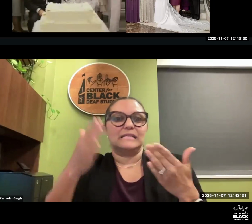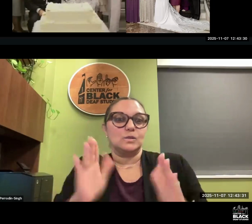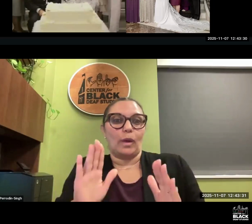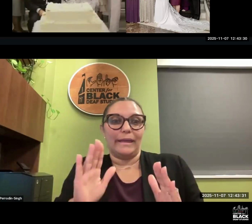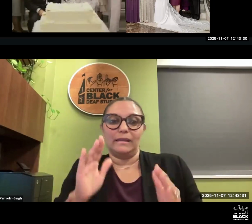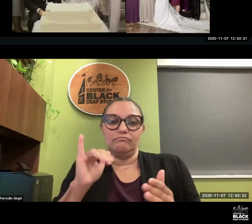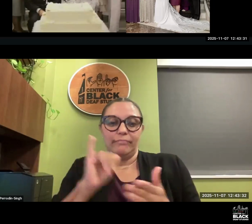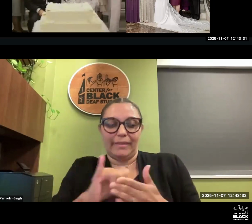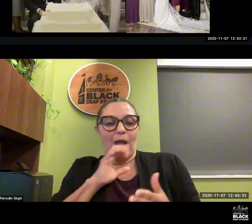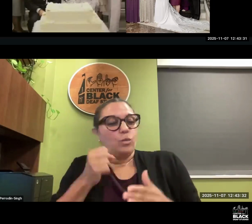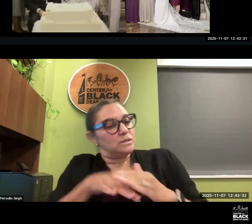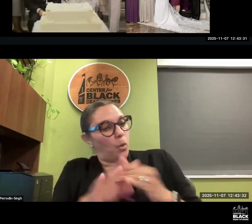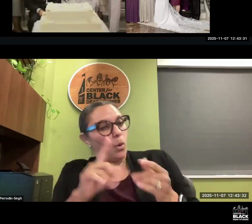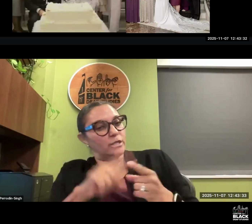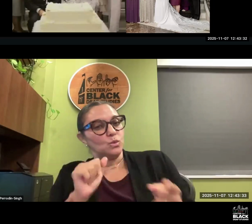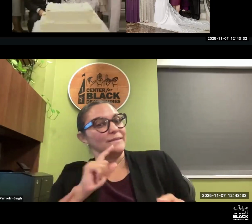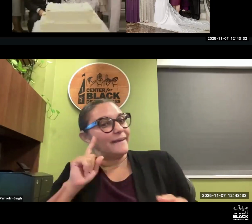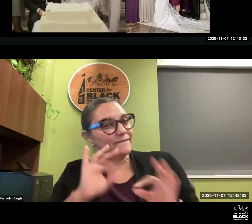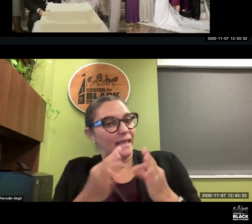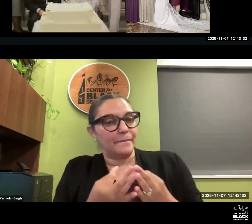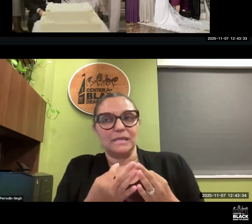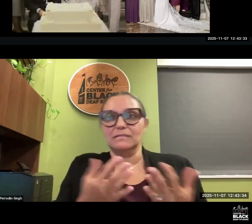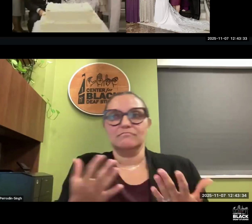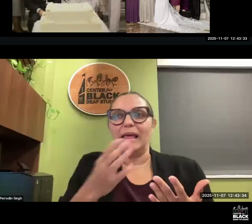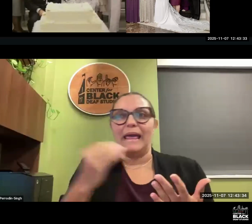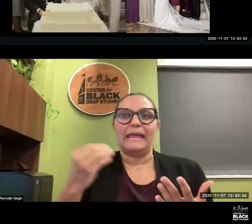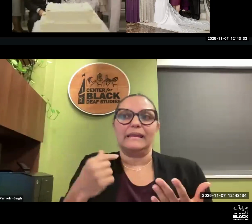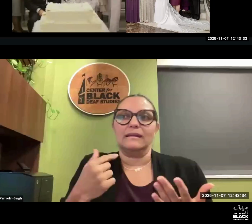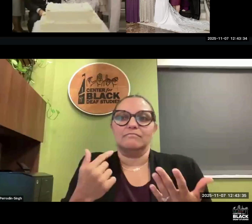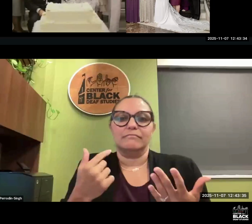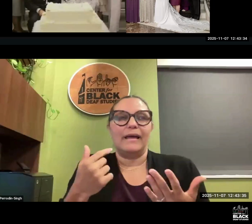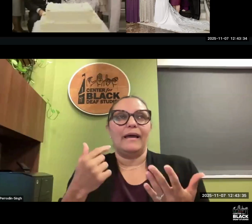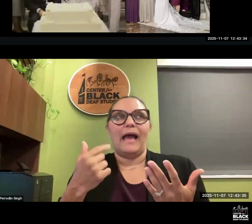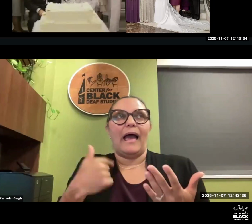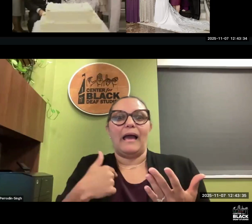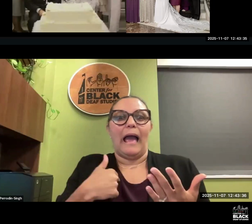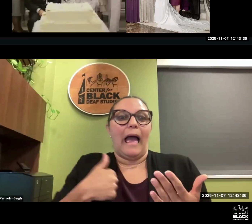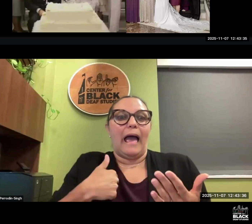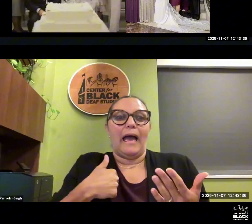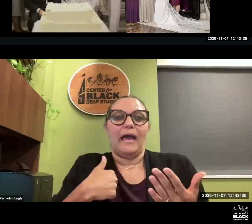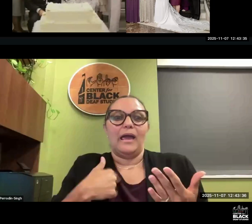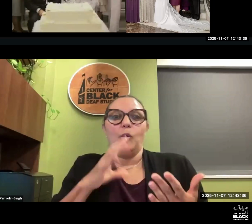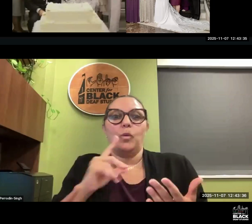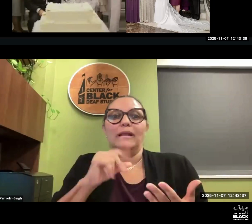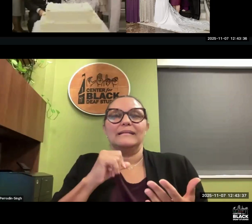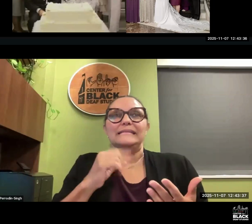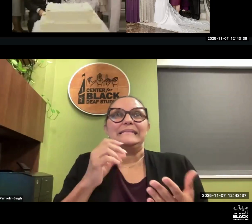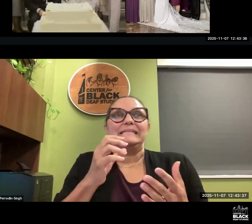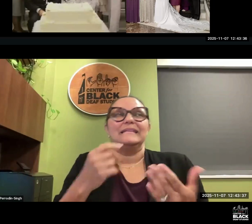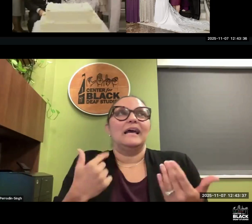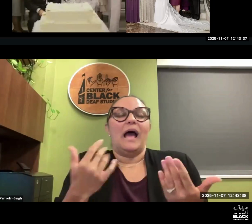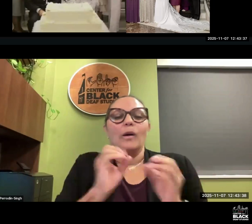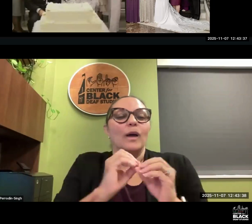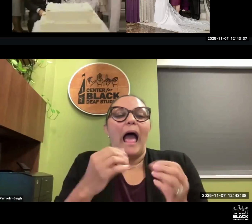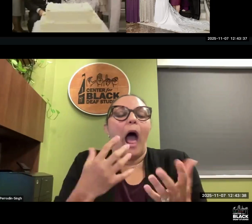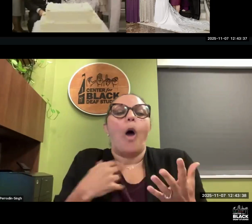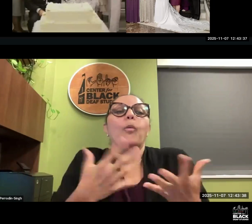sign language, and I'm sure that would have impacted my life. But I'm very fortunate to have been born to a Black